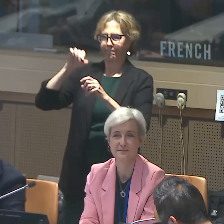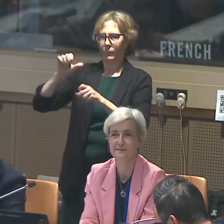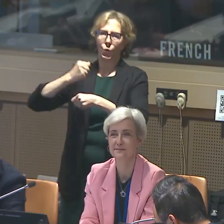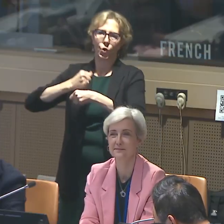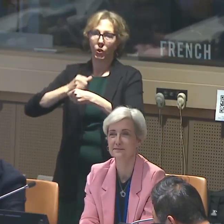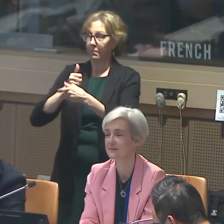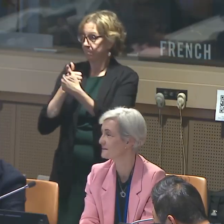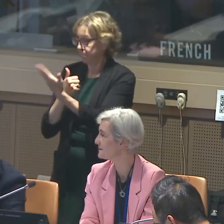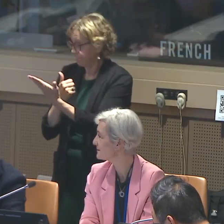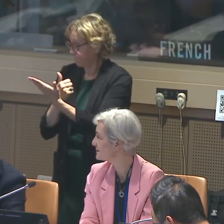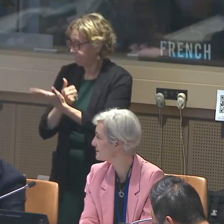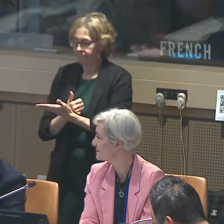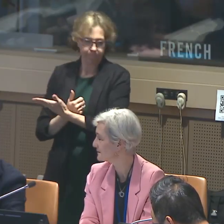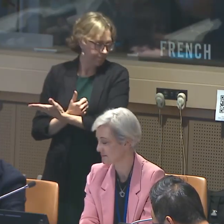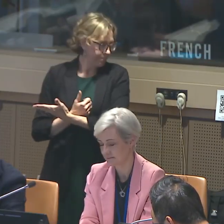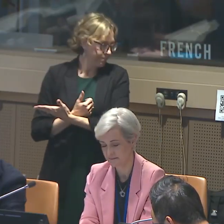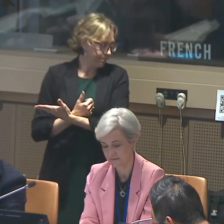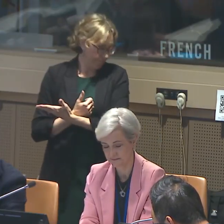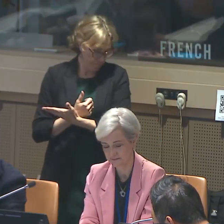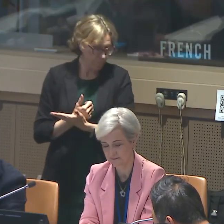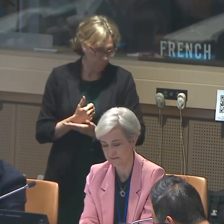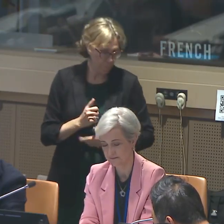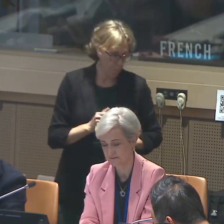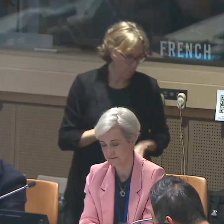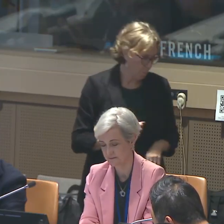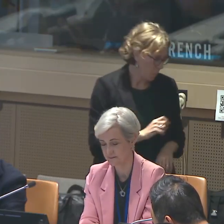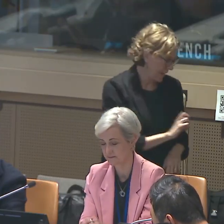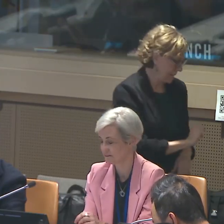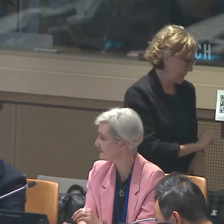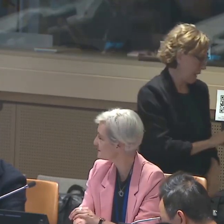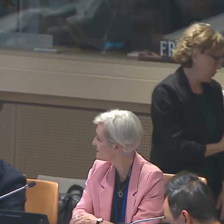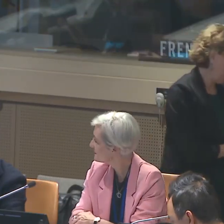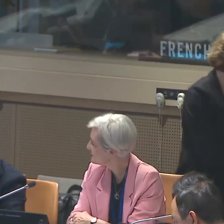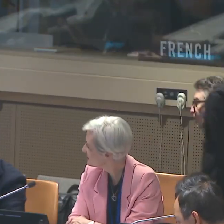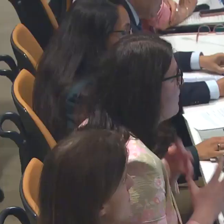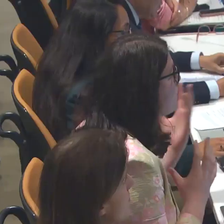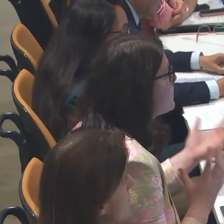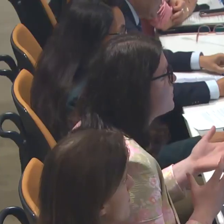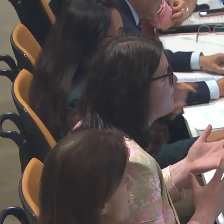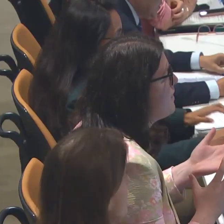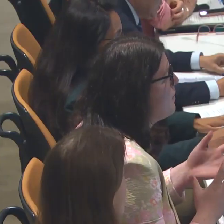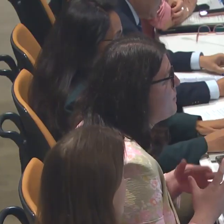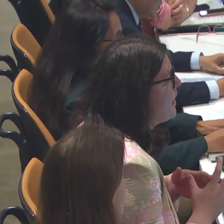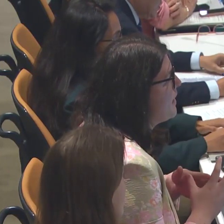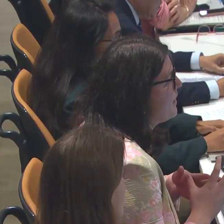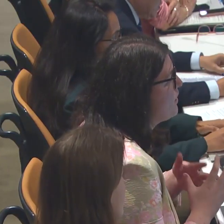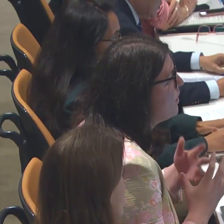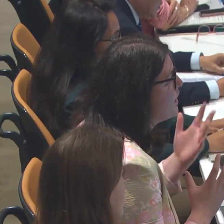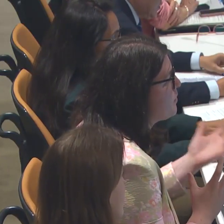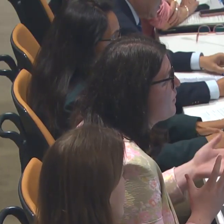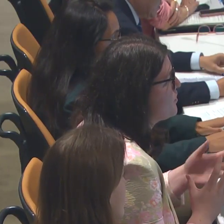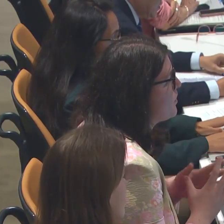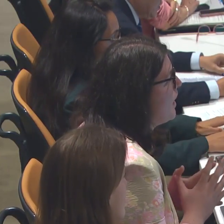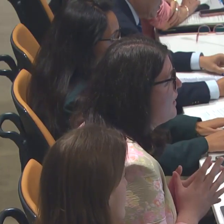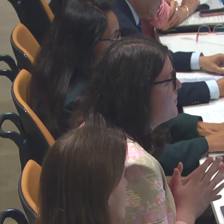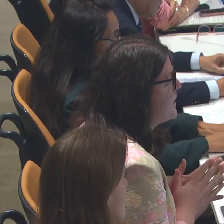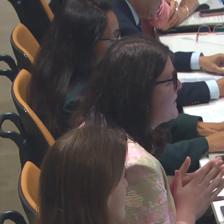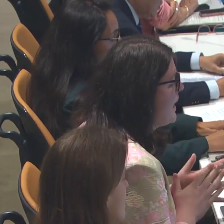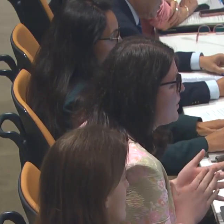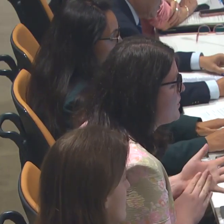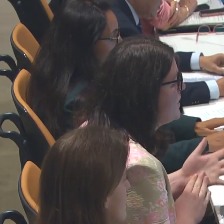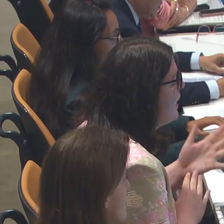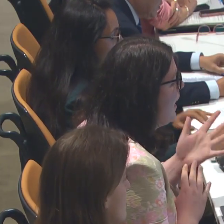Sarah? Great. Thank you, Alex. So we started with, and this was led by my colleague, Professor